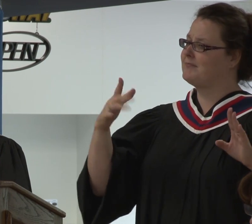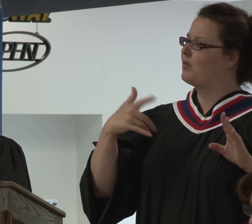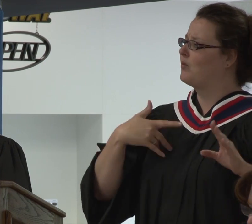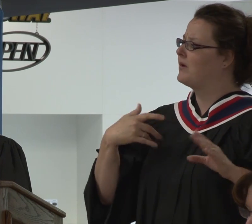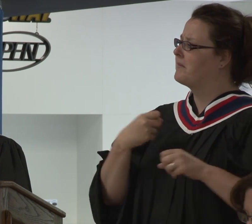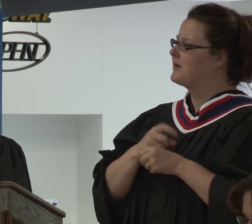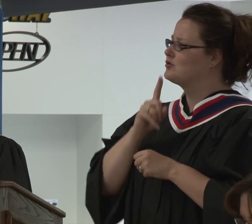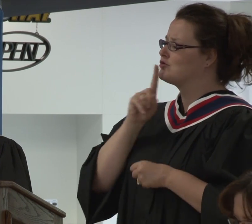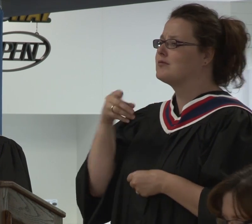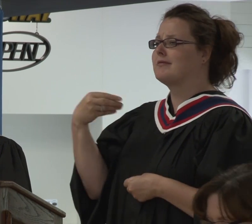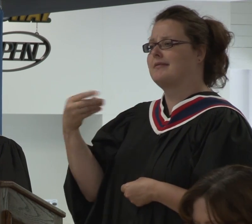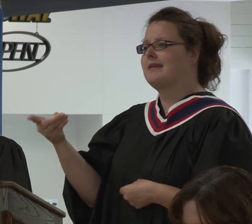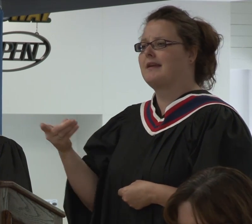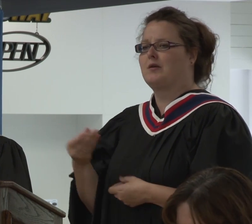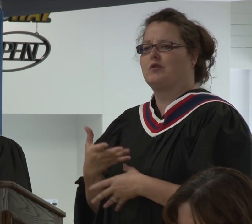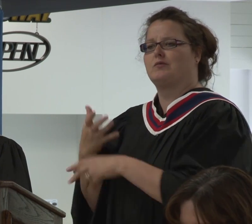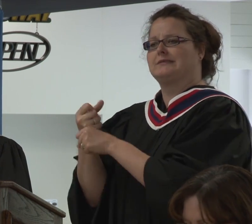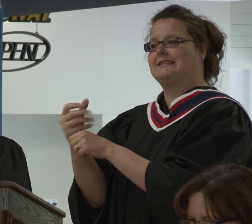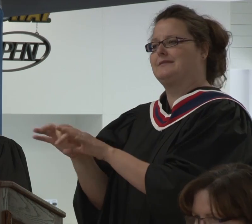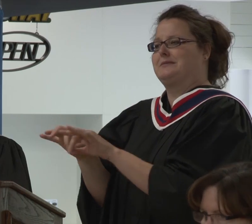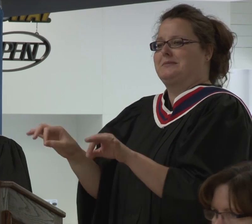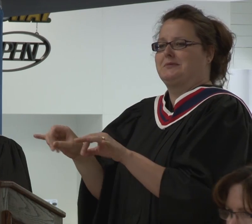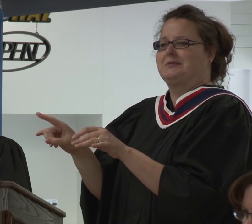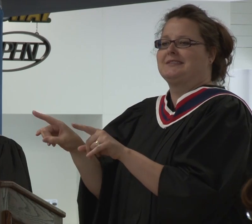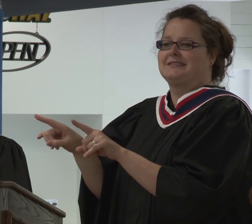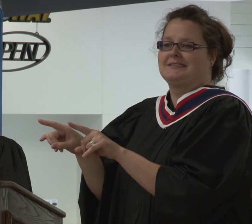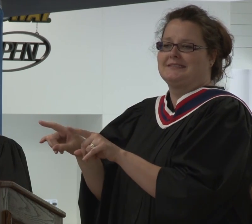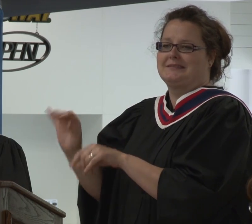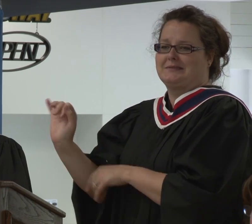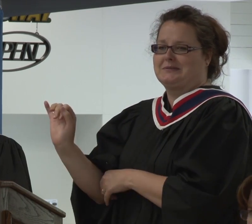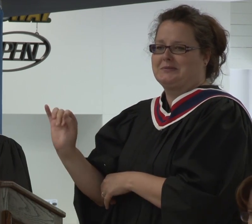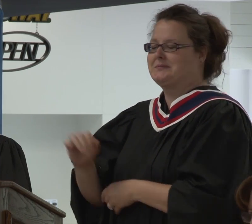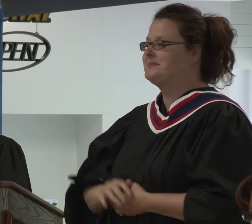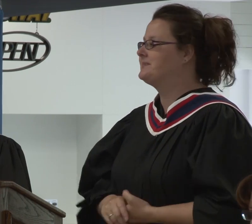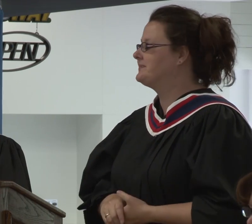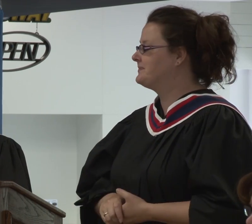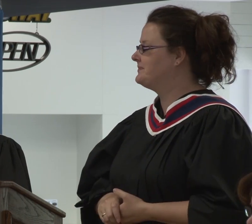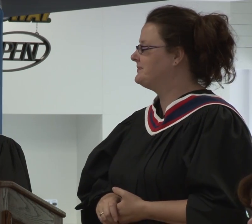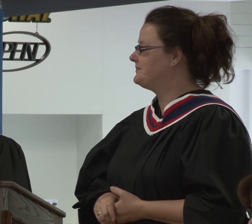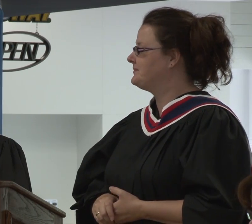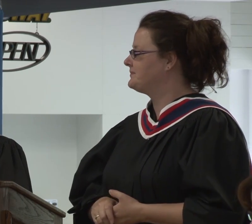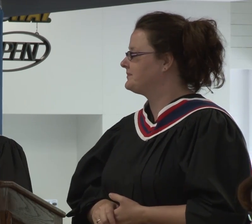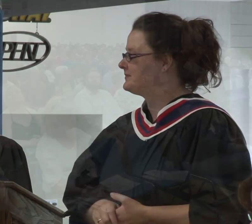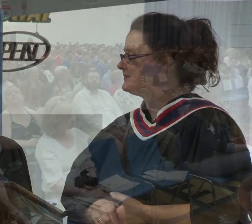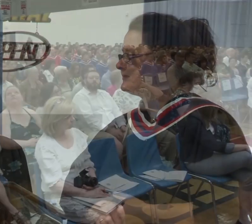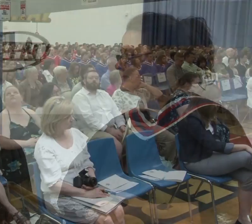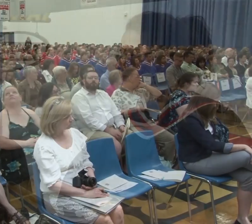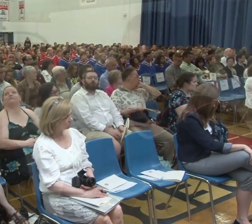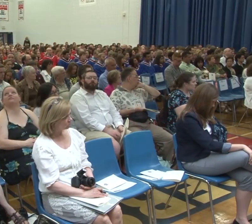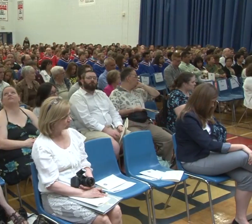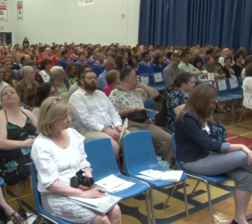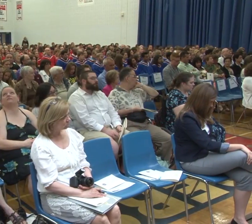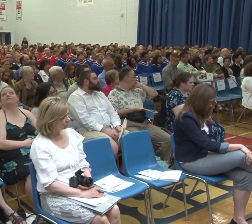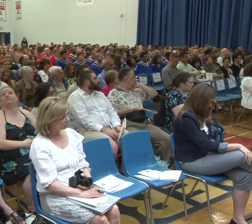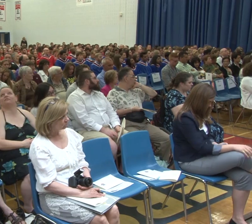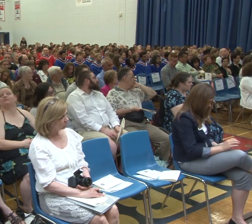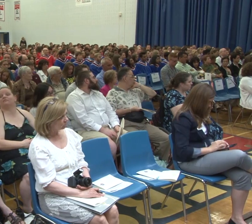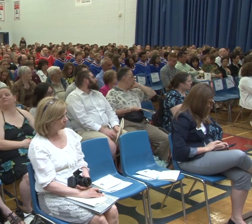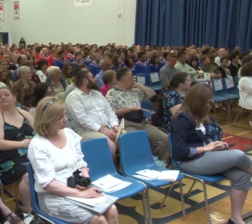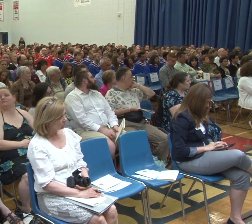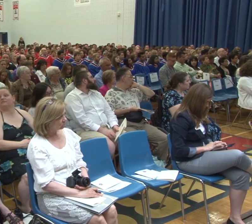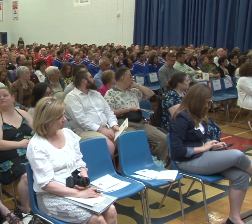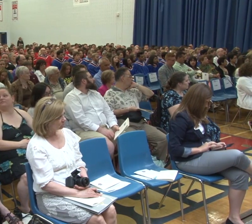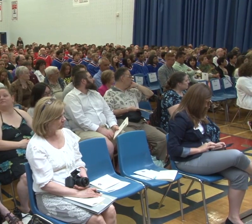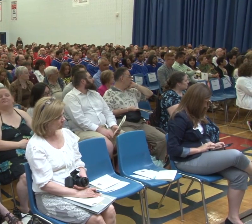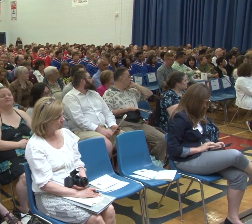ensure that they would also get a diploma one day. What was really strange was that my